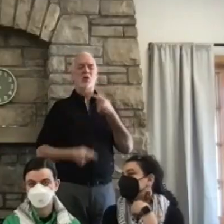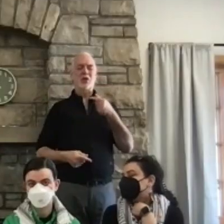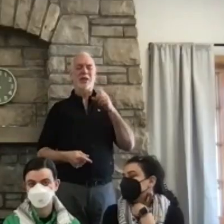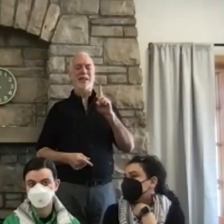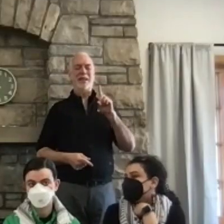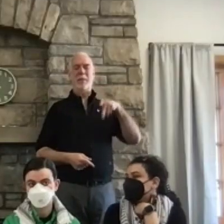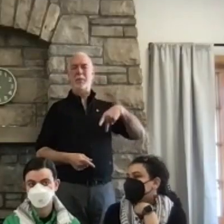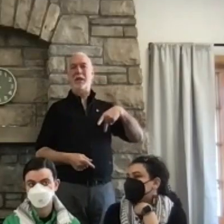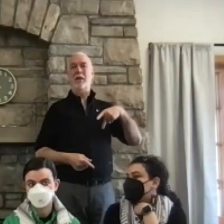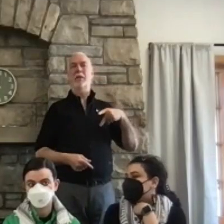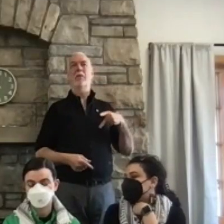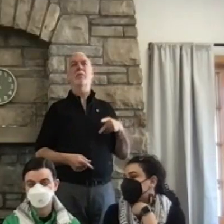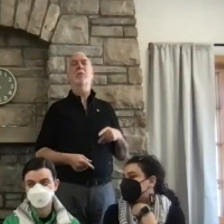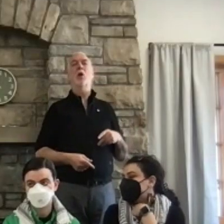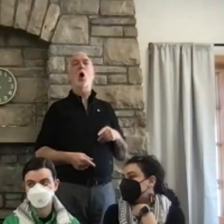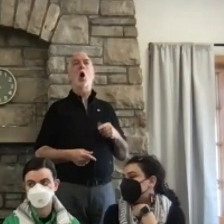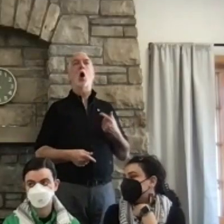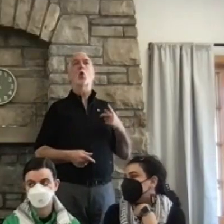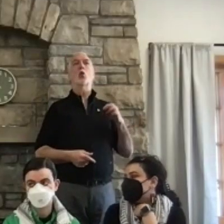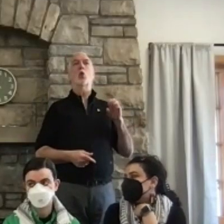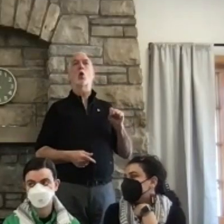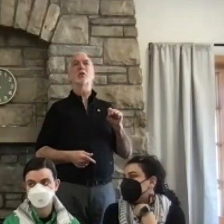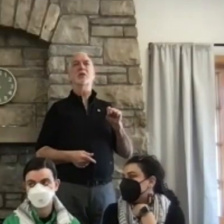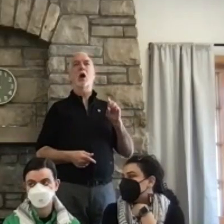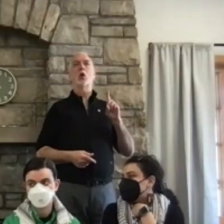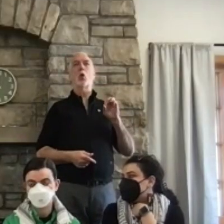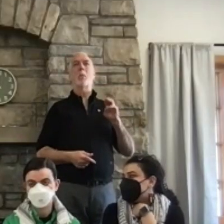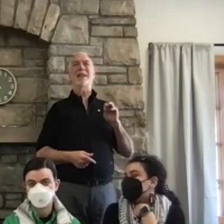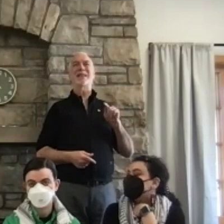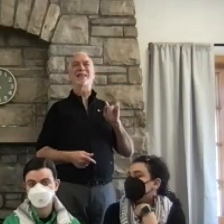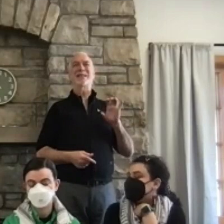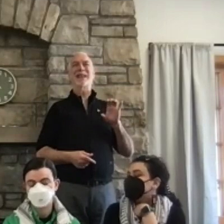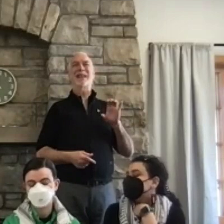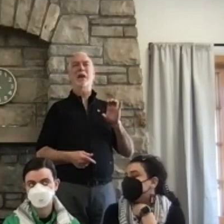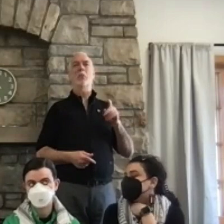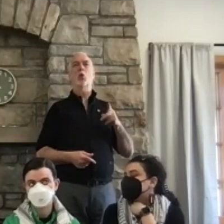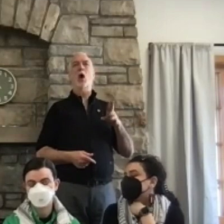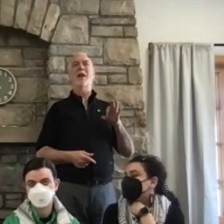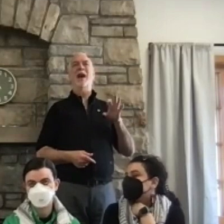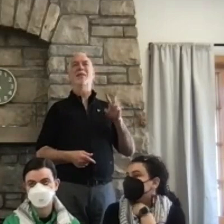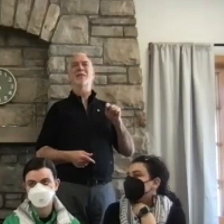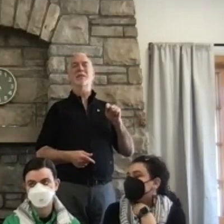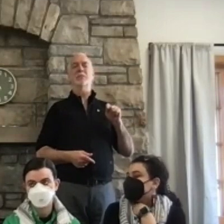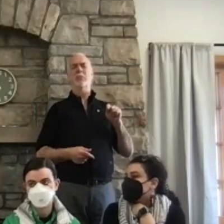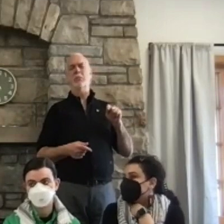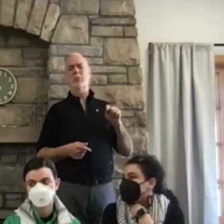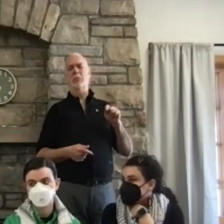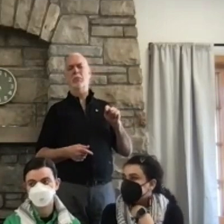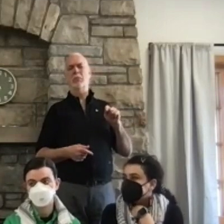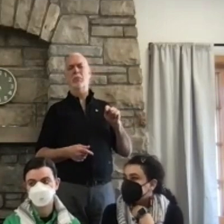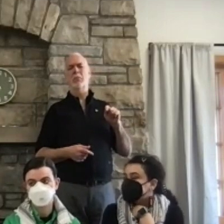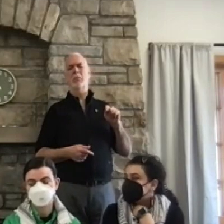talk about, but especially like in a system that's designed to eliminate expenses. And if you're living on healthcare